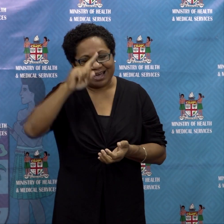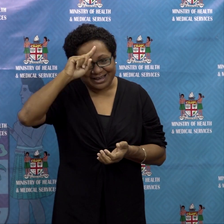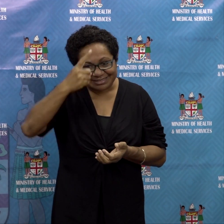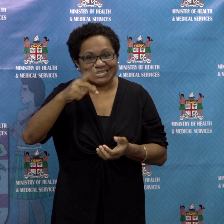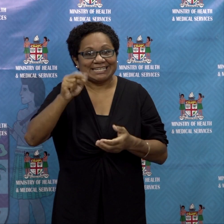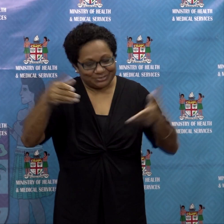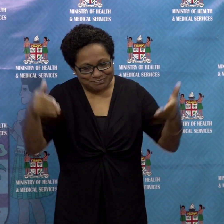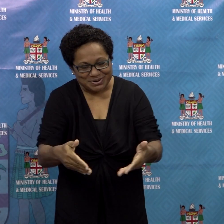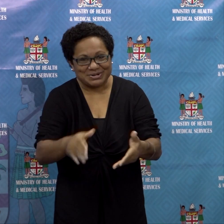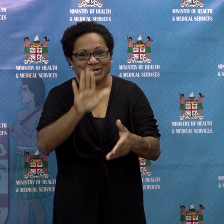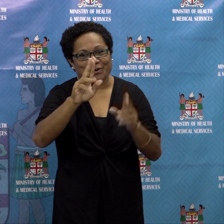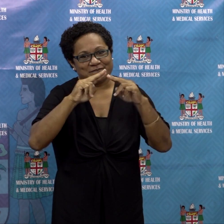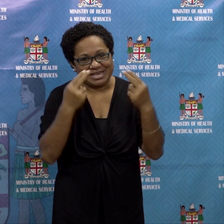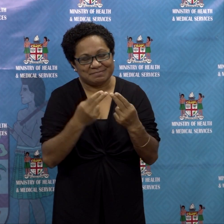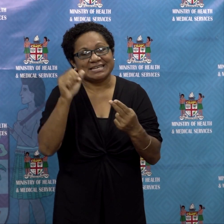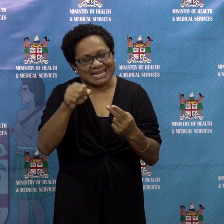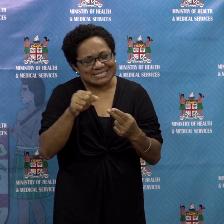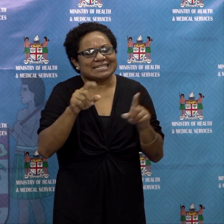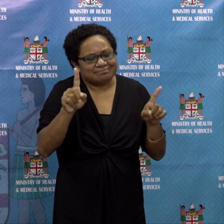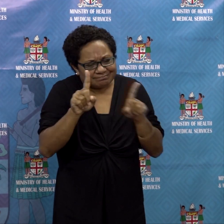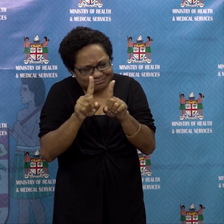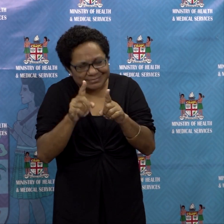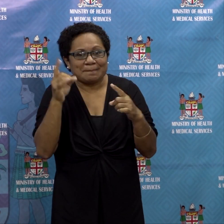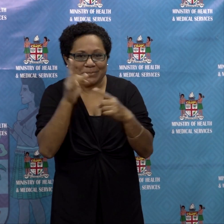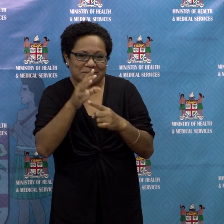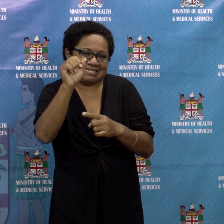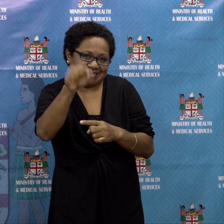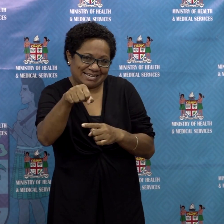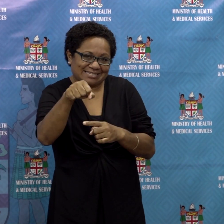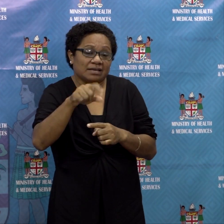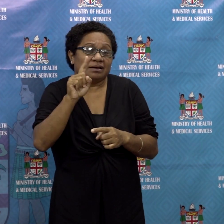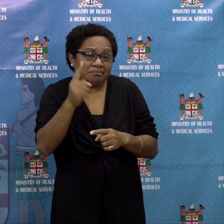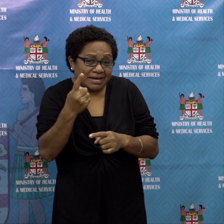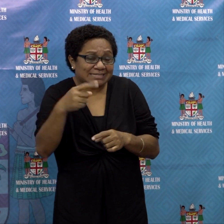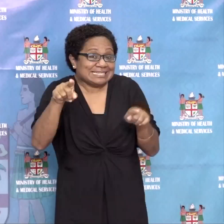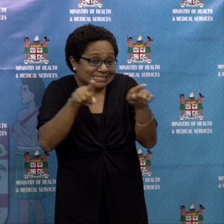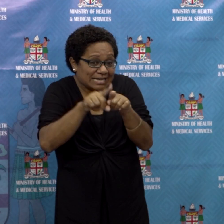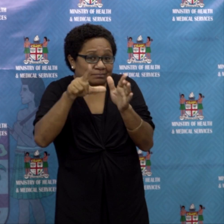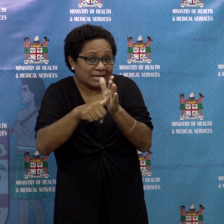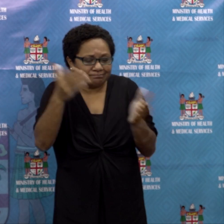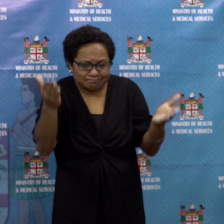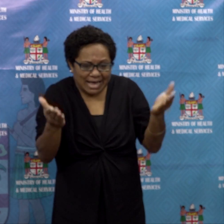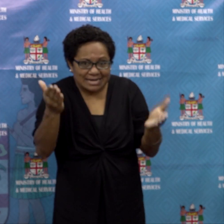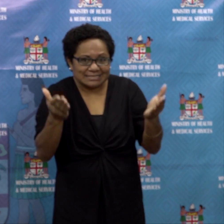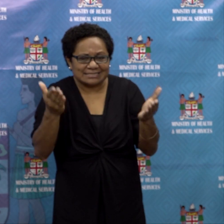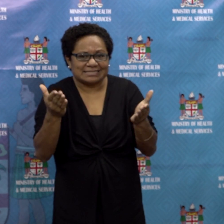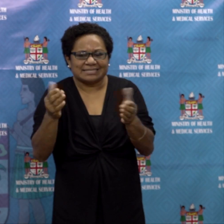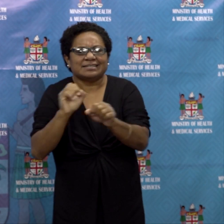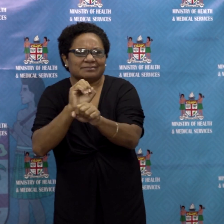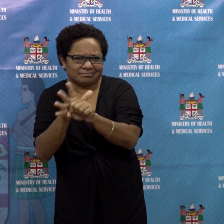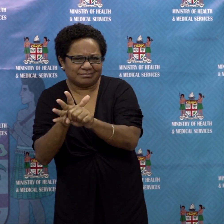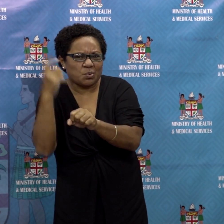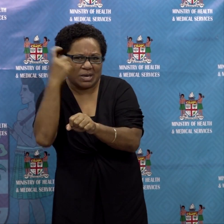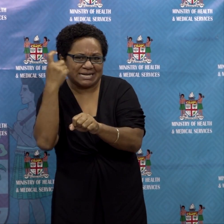and accompany them during our last hours with them. But we must temporarily find new ways to do